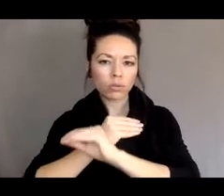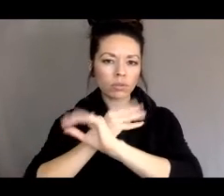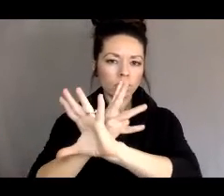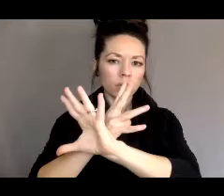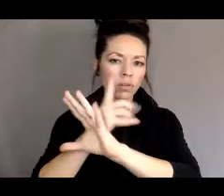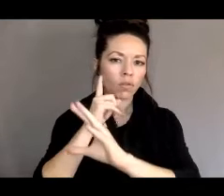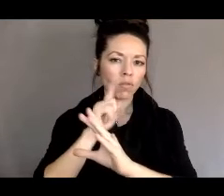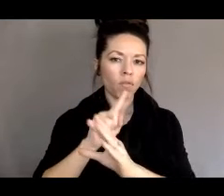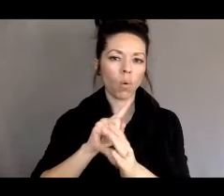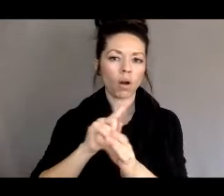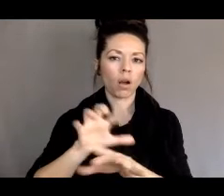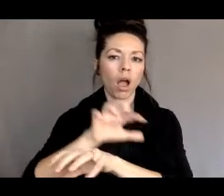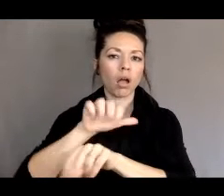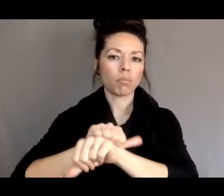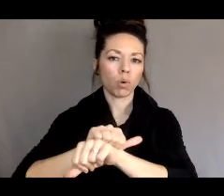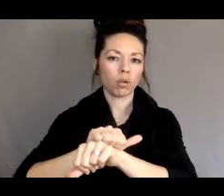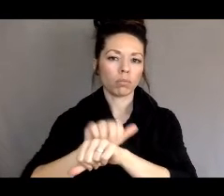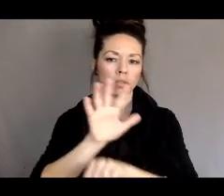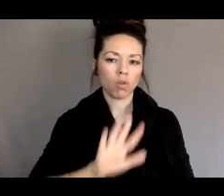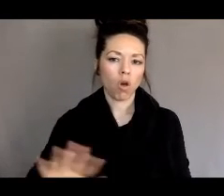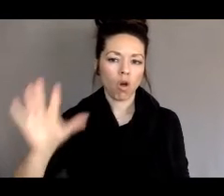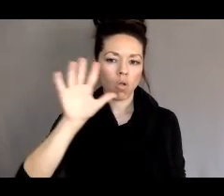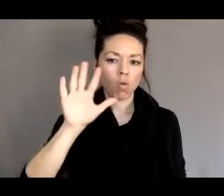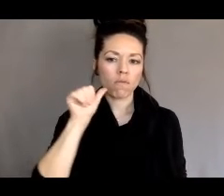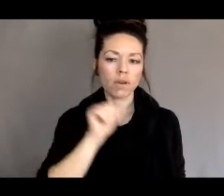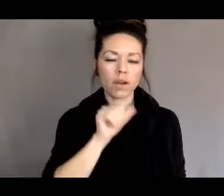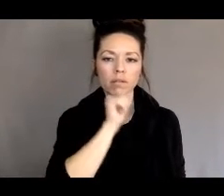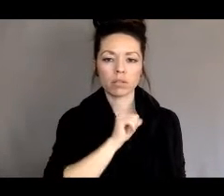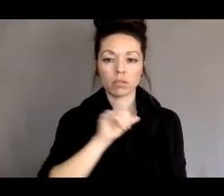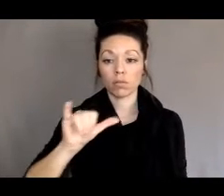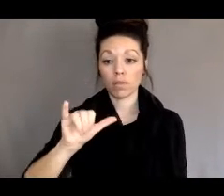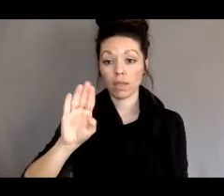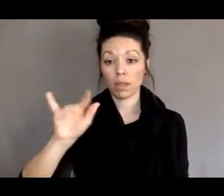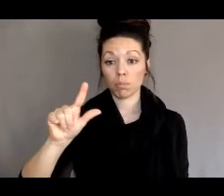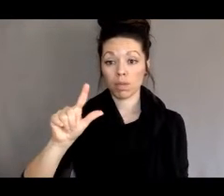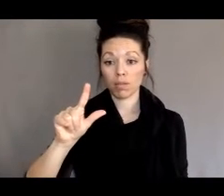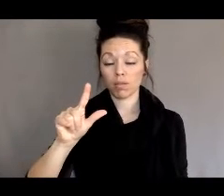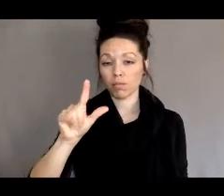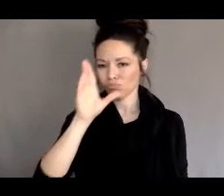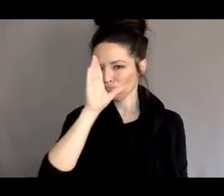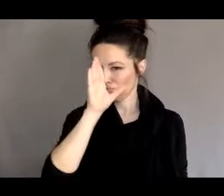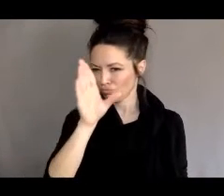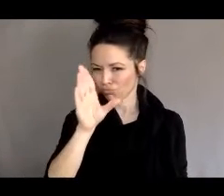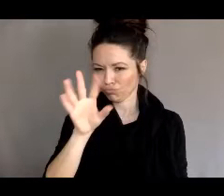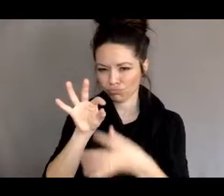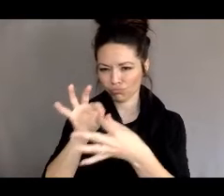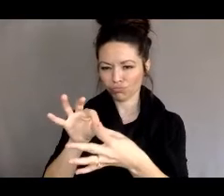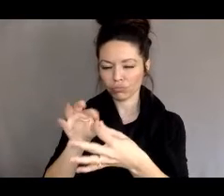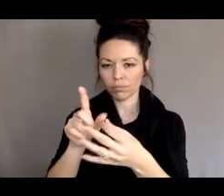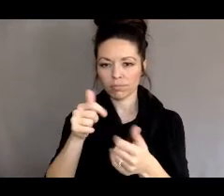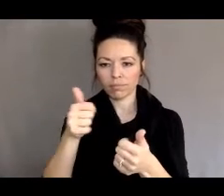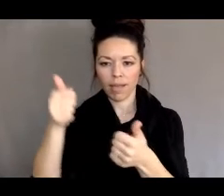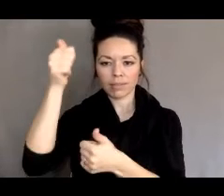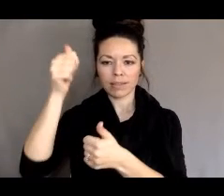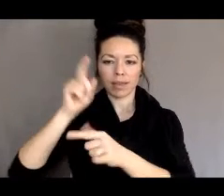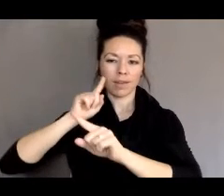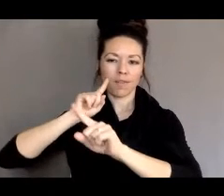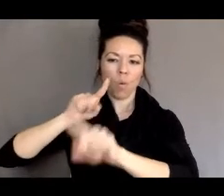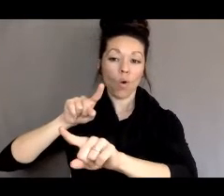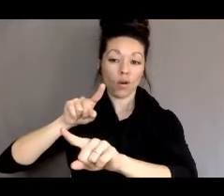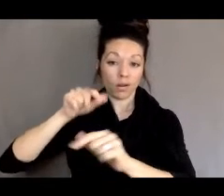This bill is directly related to the executive order that we